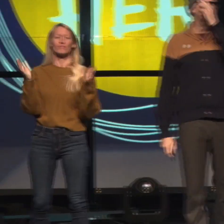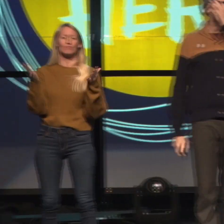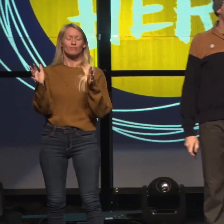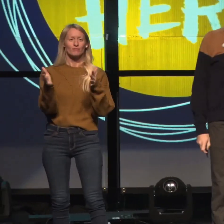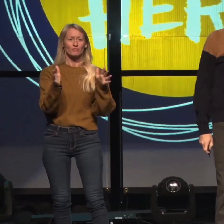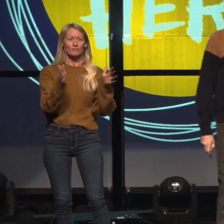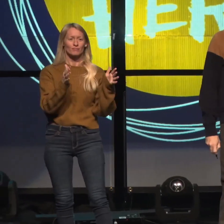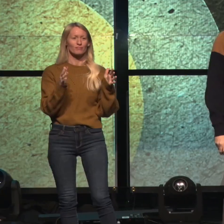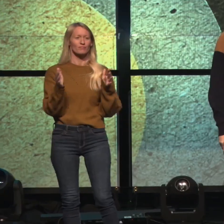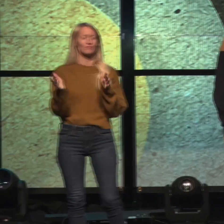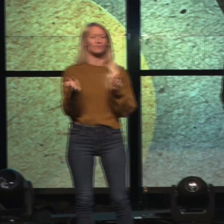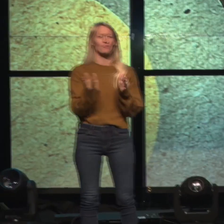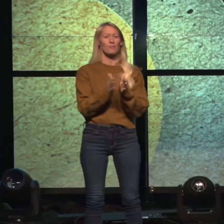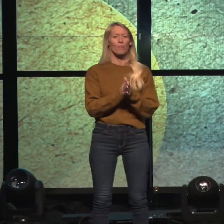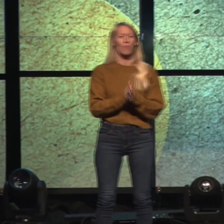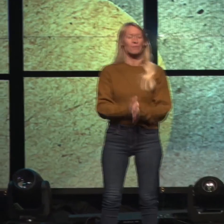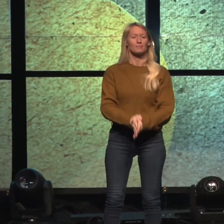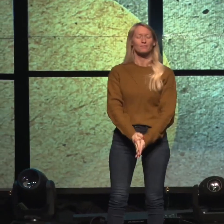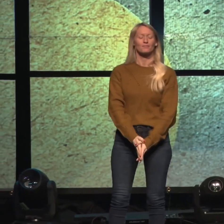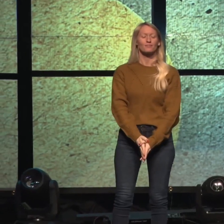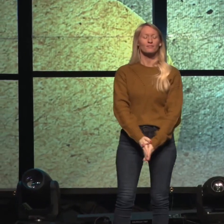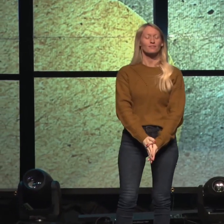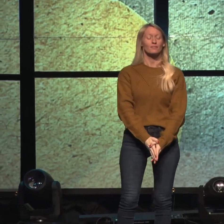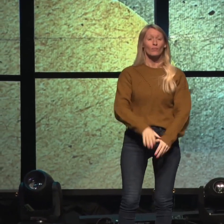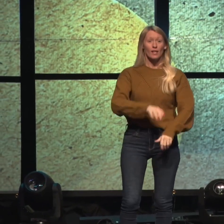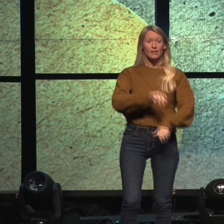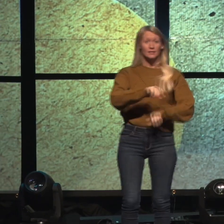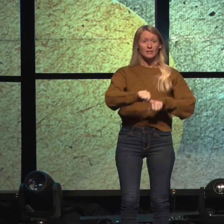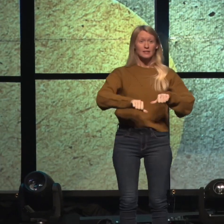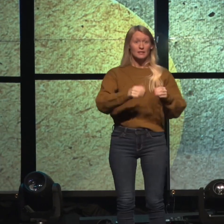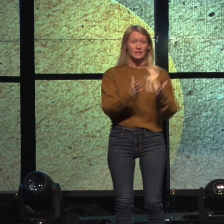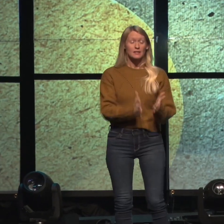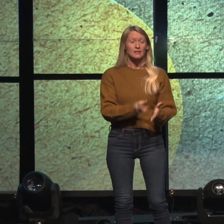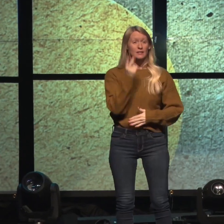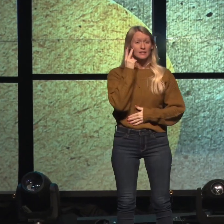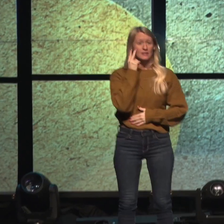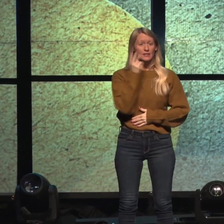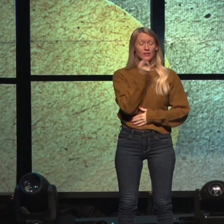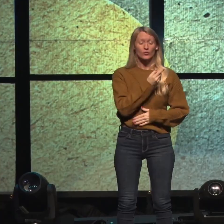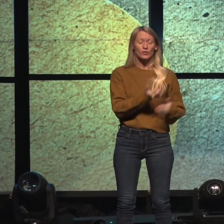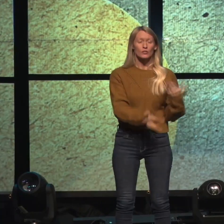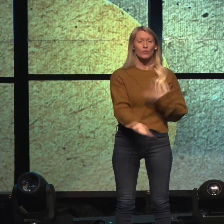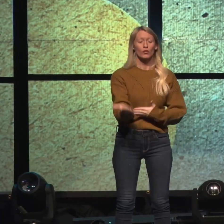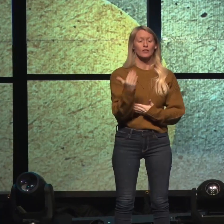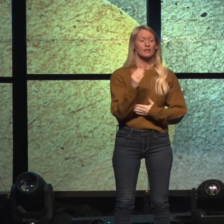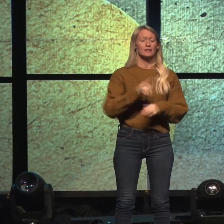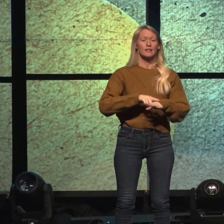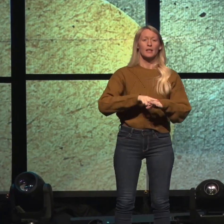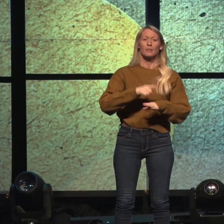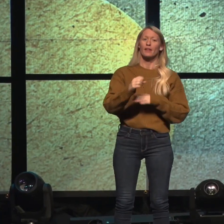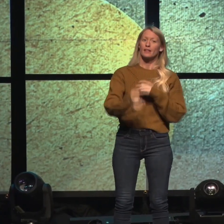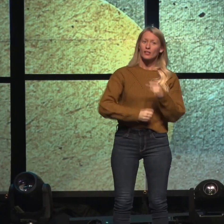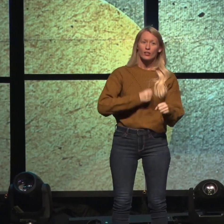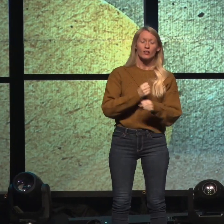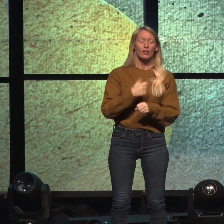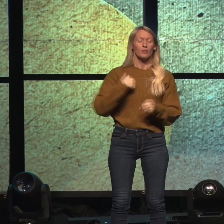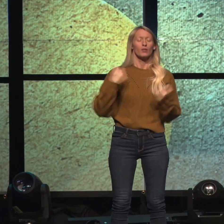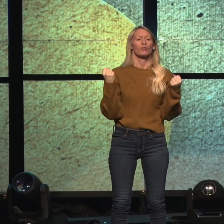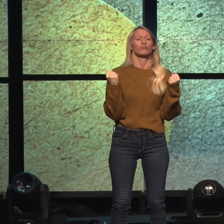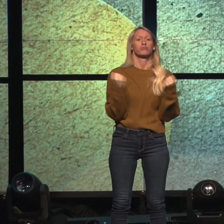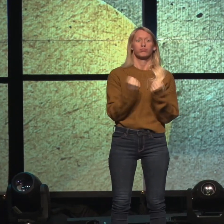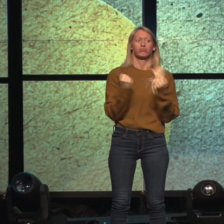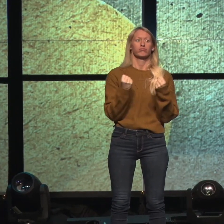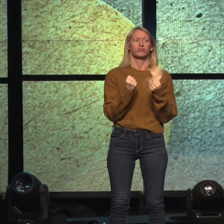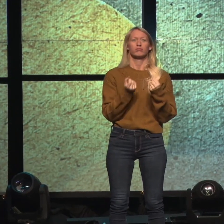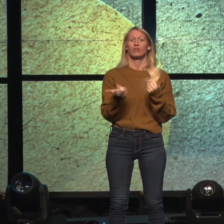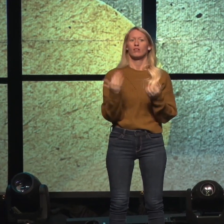Thank you. Well, it's nice to see you this morning. This is the time of year where I just get cold all the time.